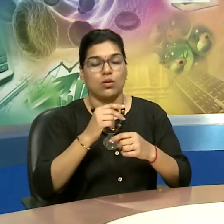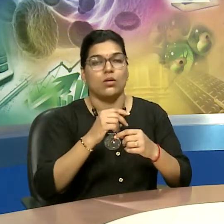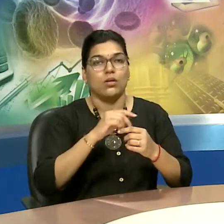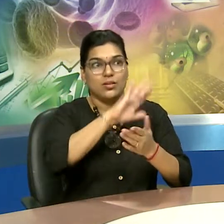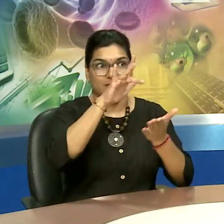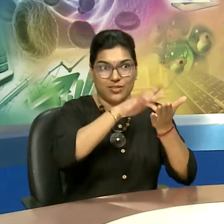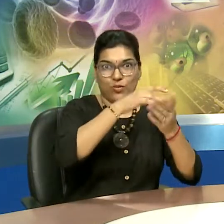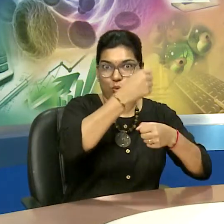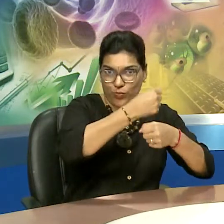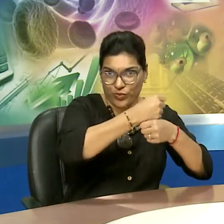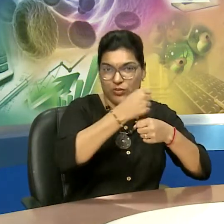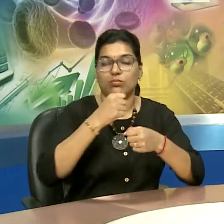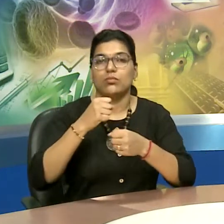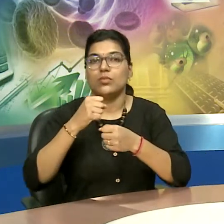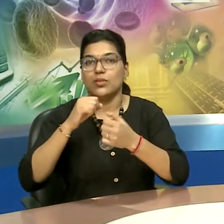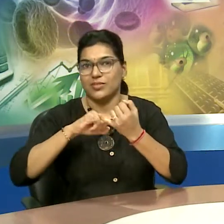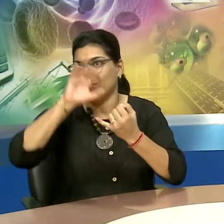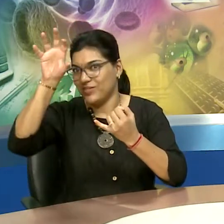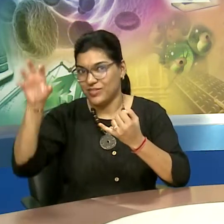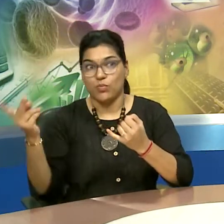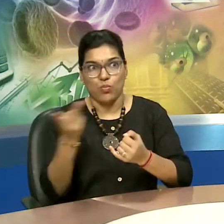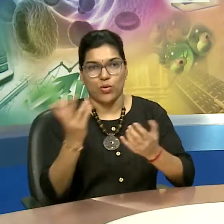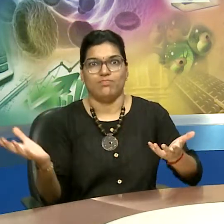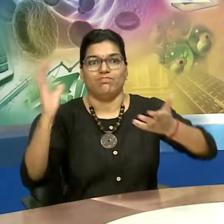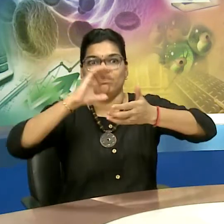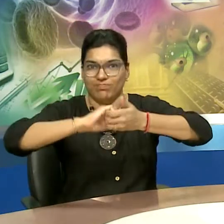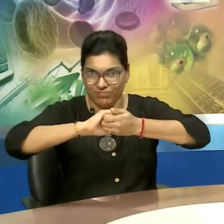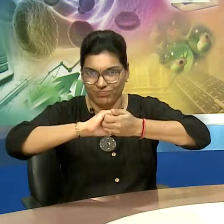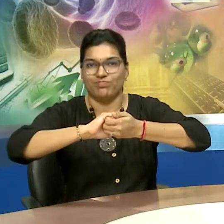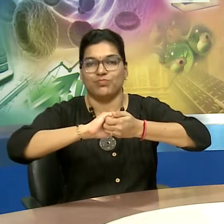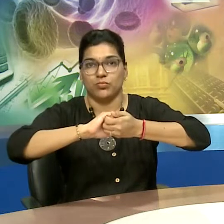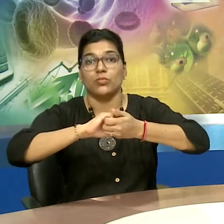decision for the respective states.